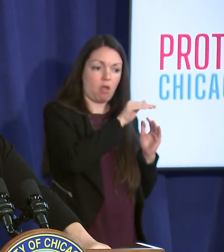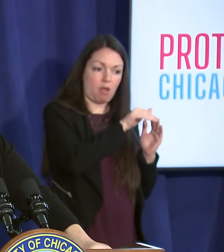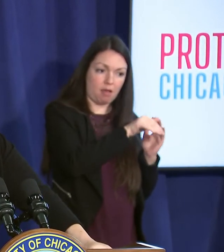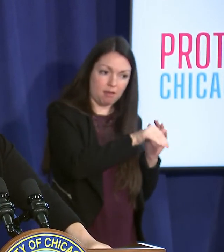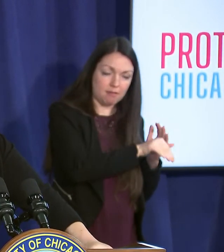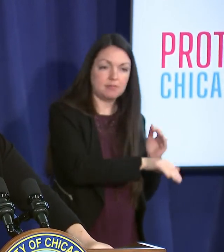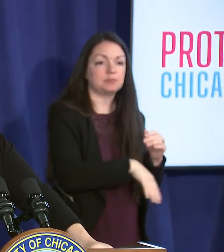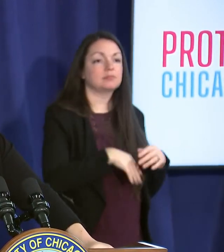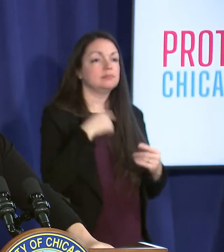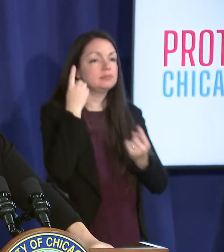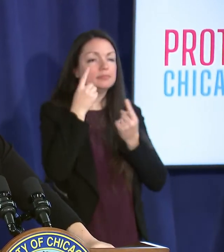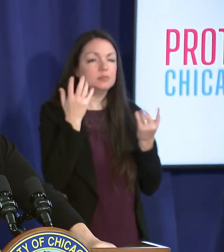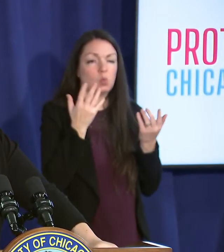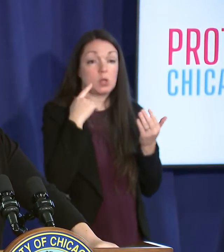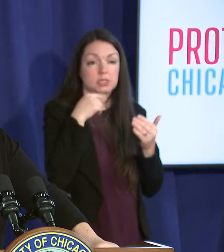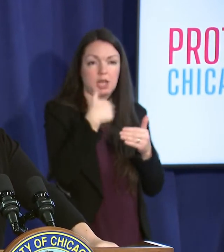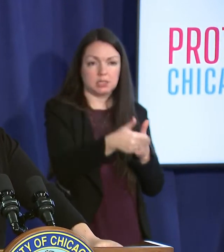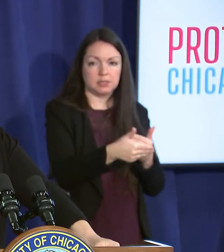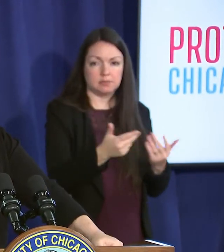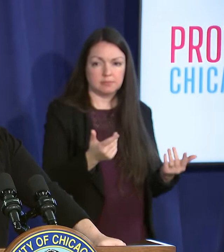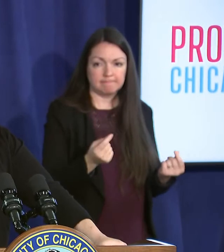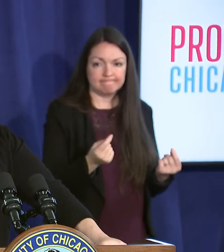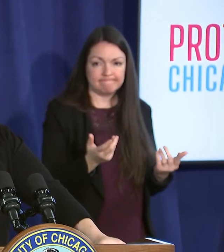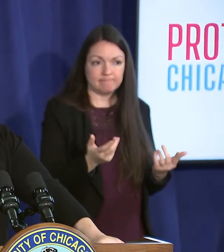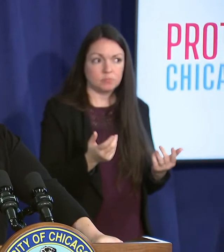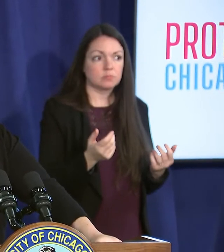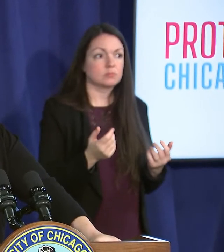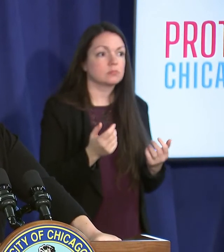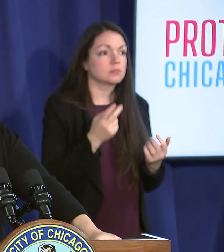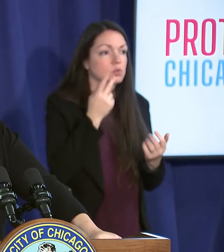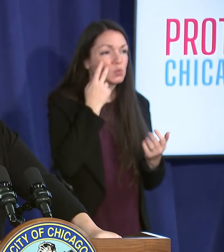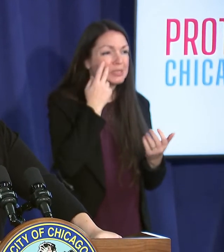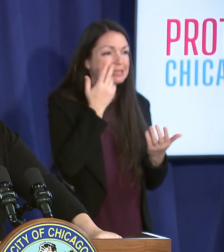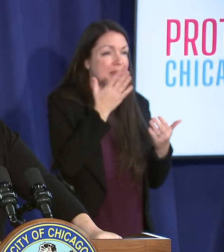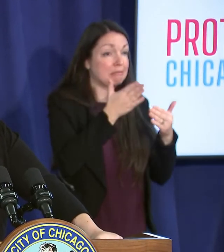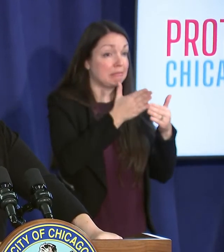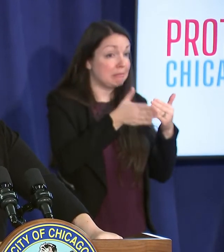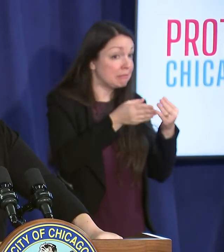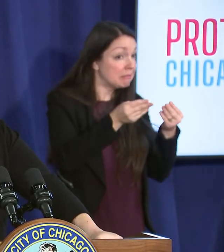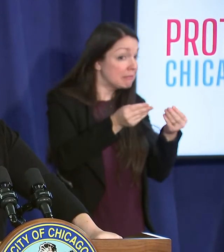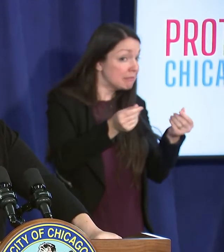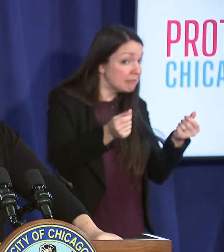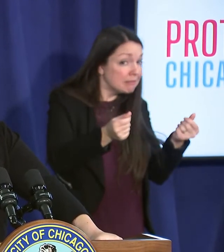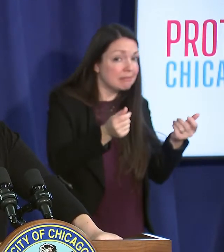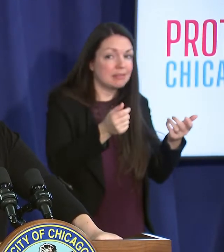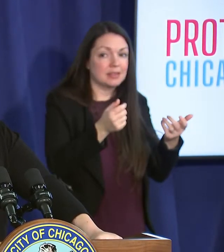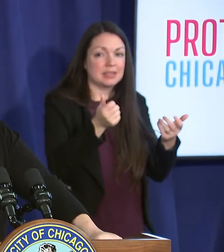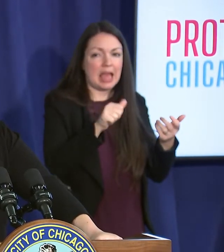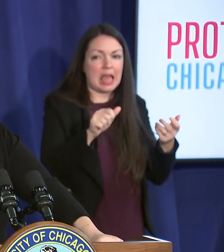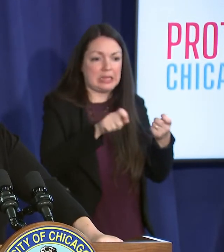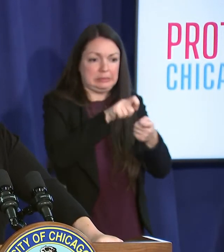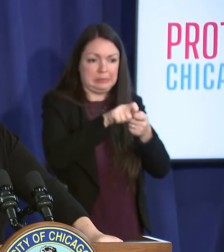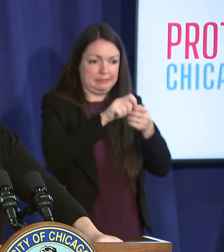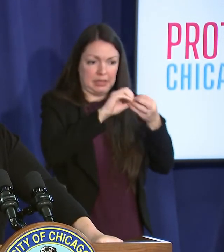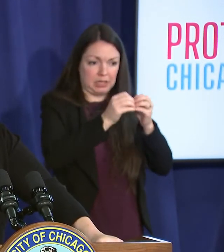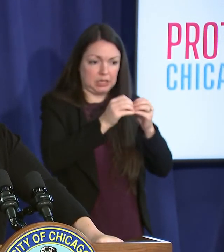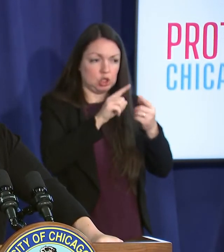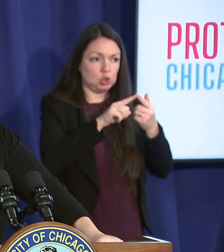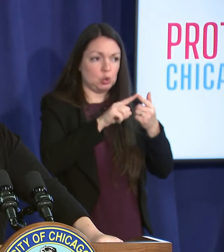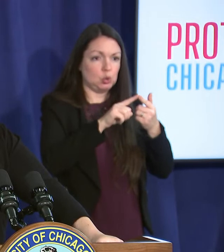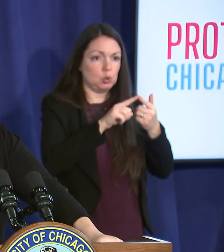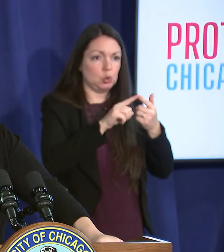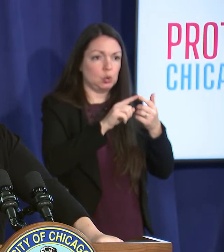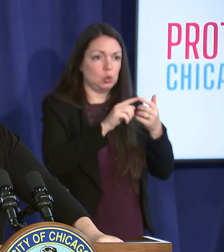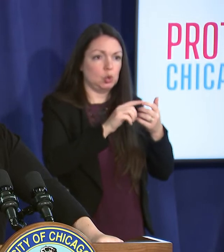mind for so many of us is what's next, and are we seeing light at the end of the tunnel? Is there a specific metric we need to hit to remove restrictions